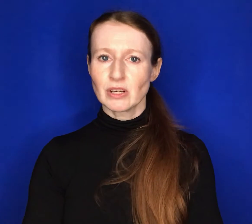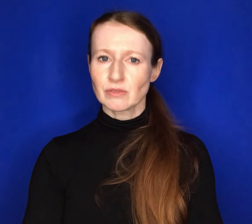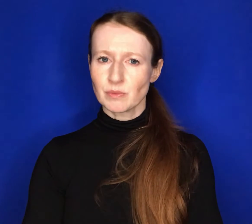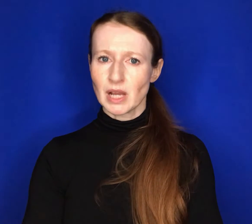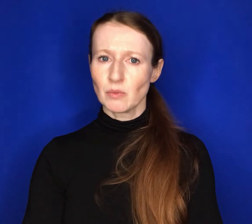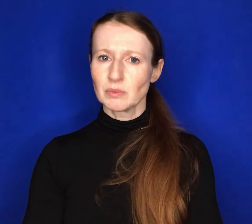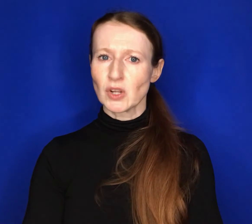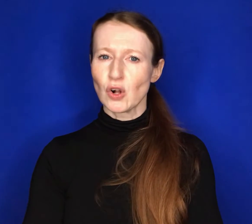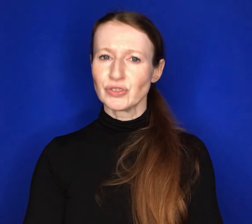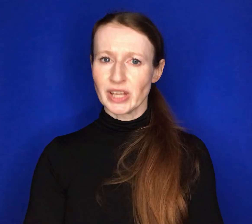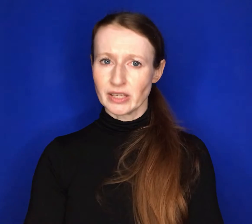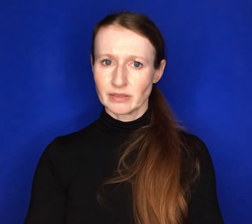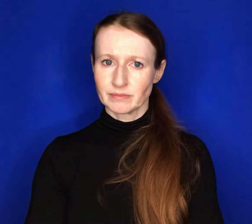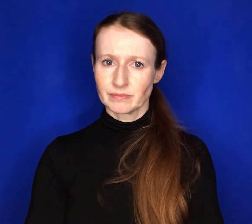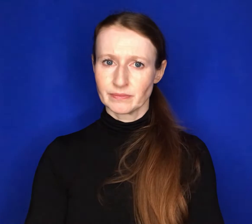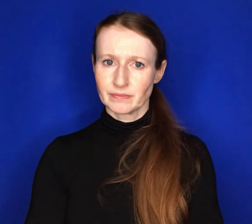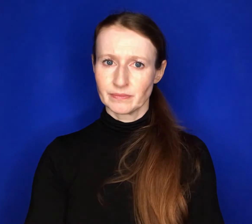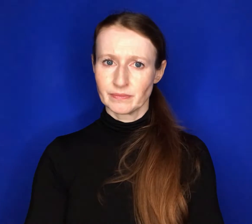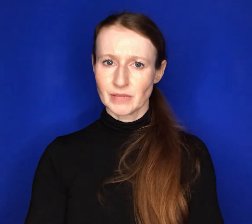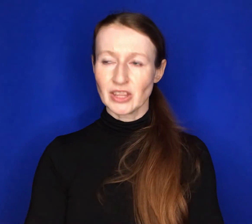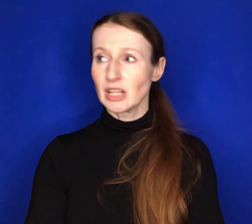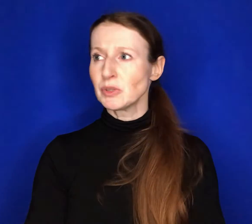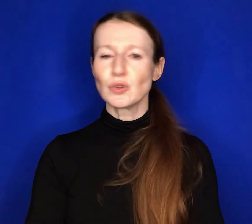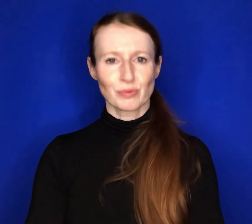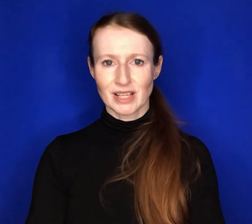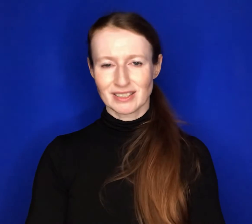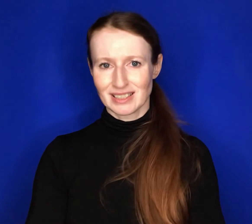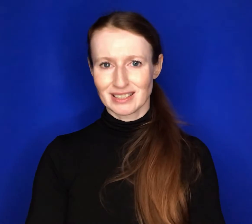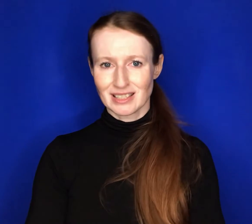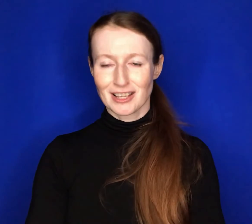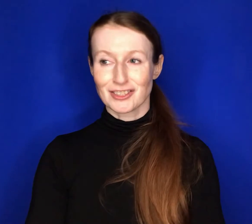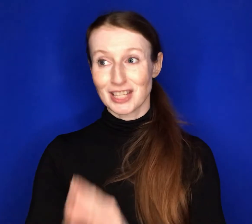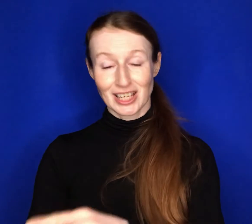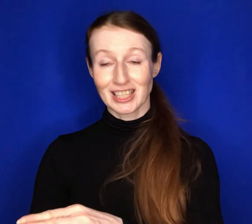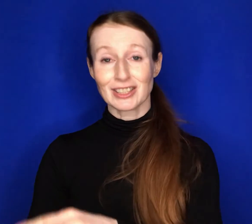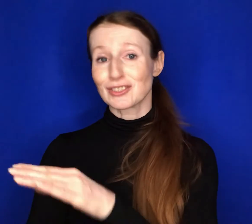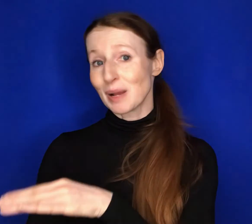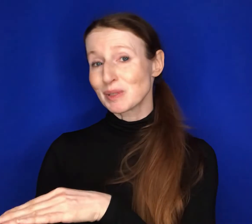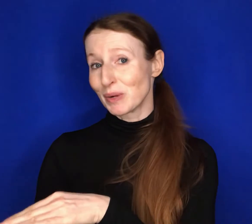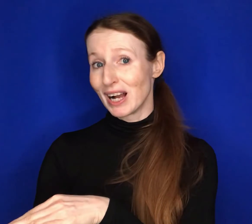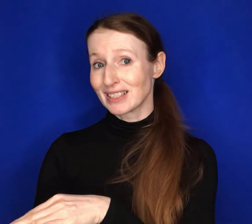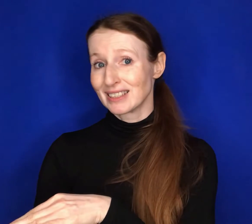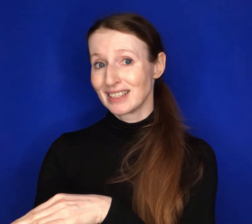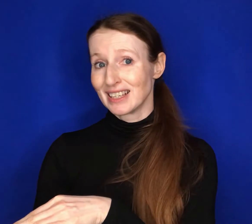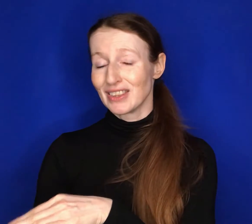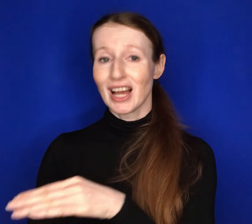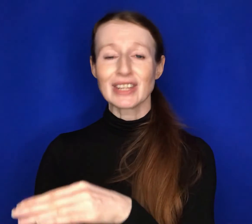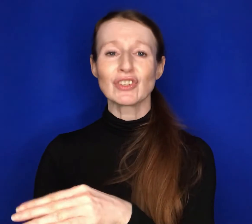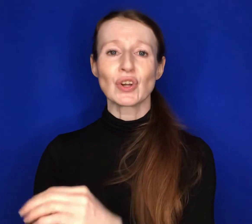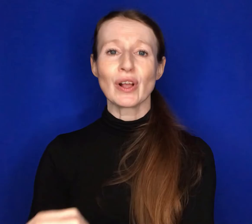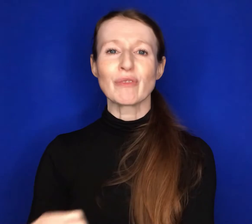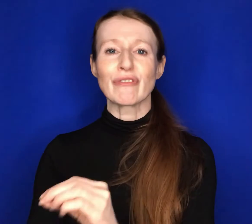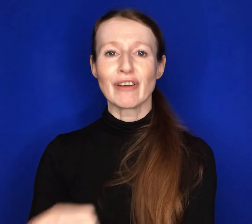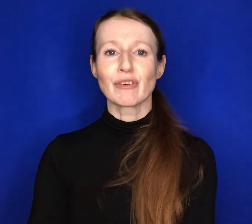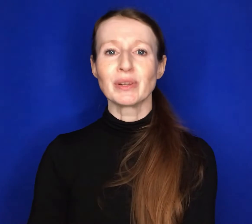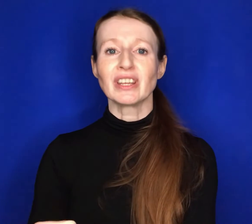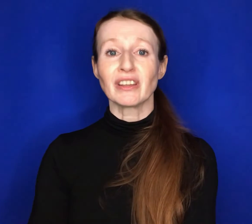50 years from now, we'll be all dead. And there'll be new presidents, standing in the same spot, not even knowing we've ever been